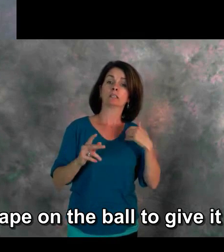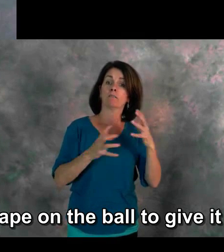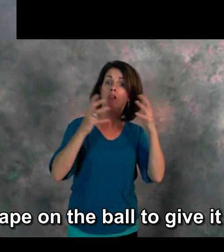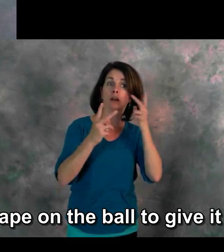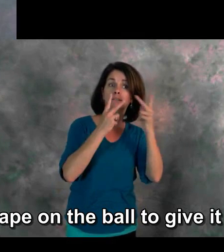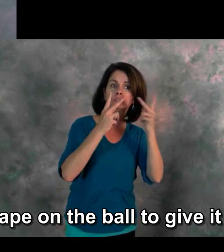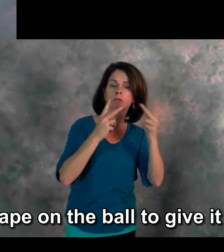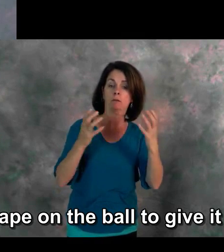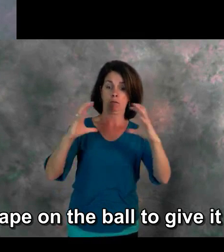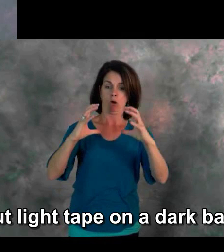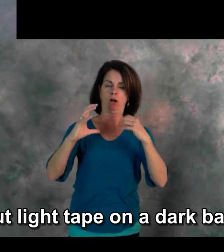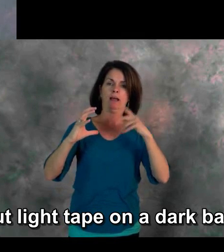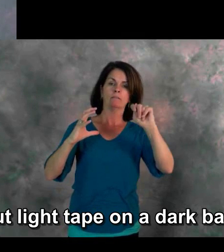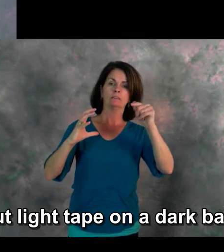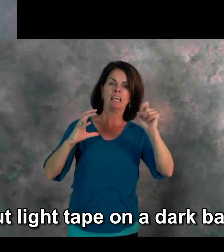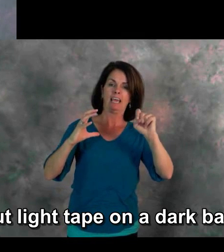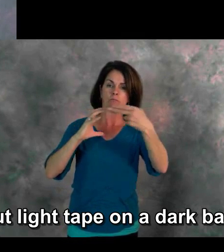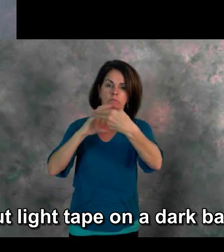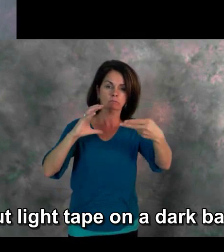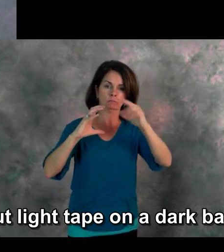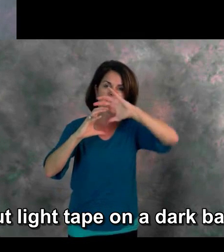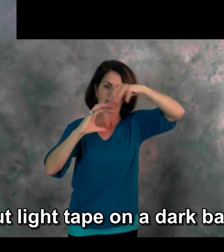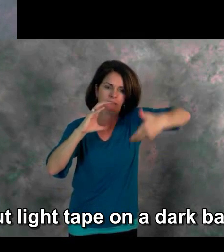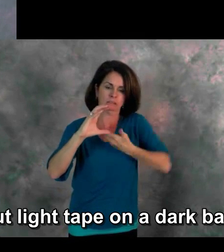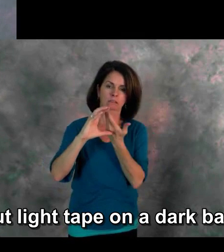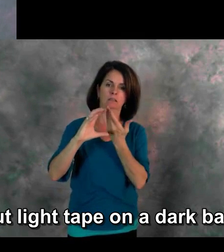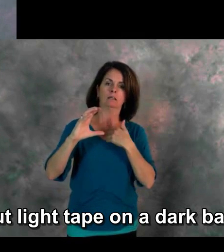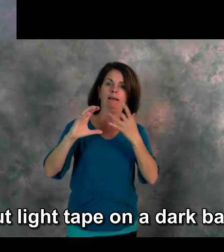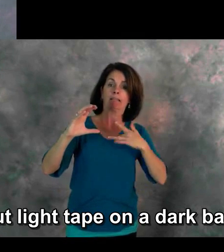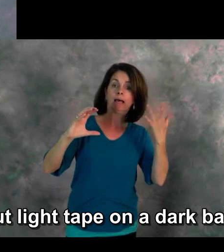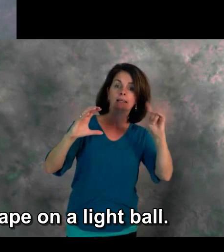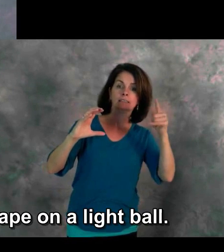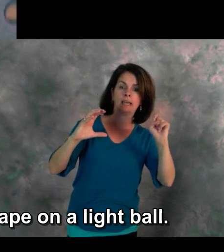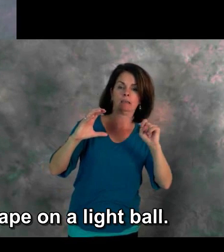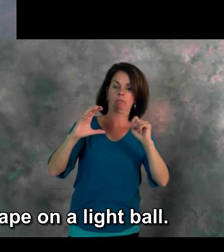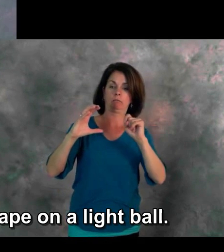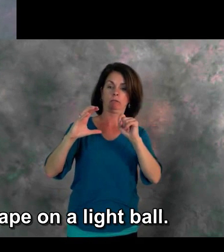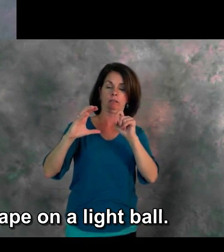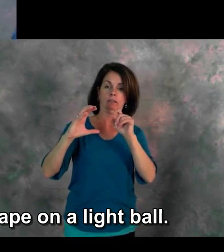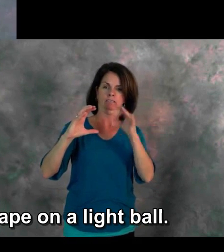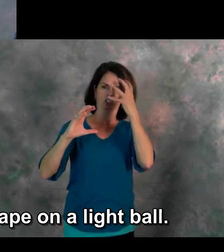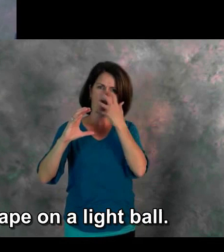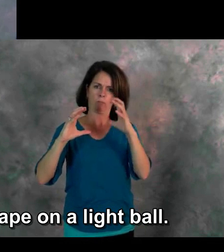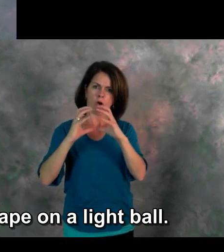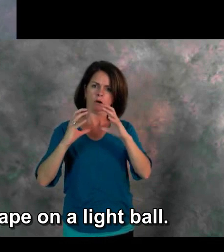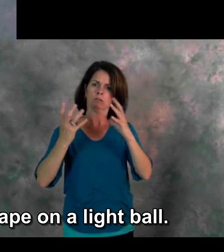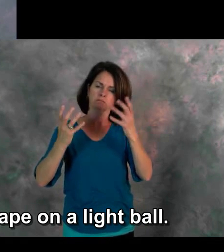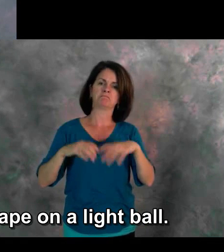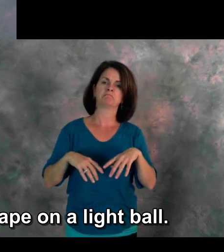you might put tape on the ball to give it some contrast. You might put light tape on a dark ball. You might put dark tape on a light